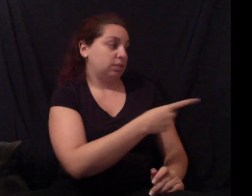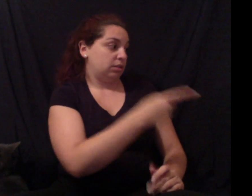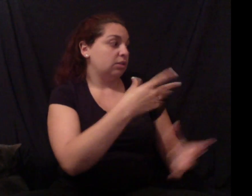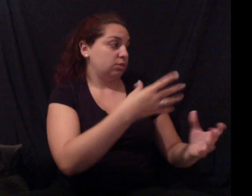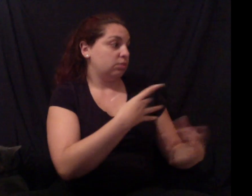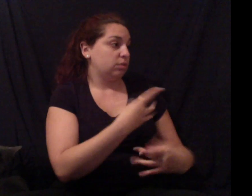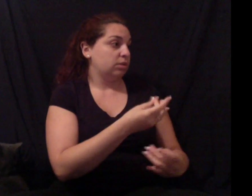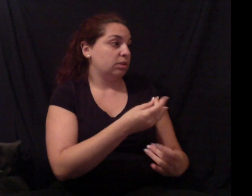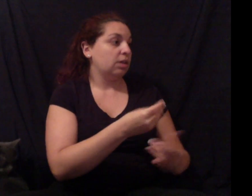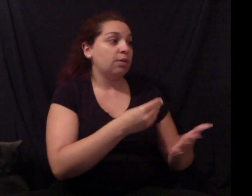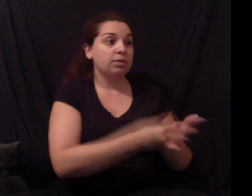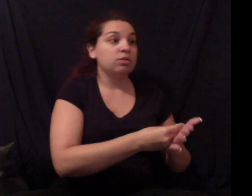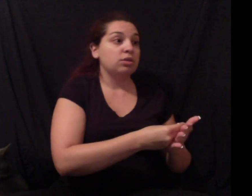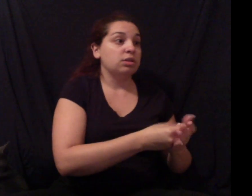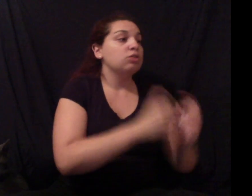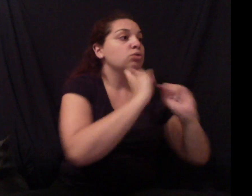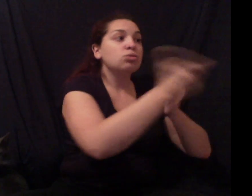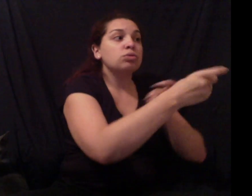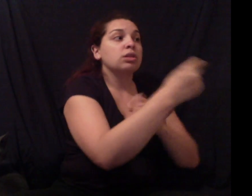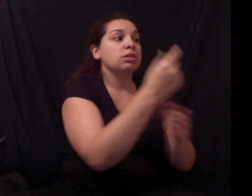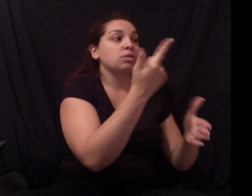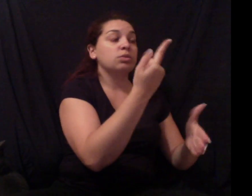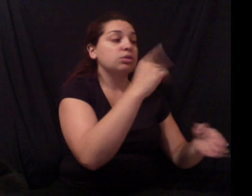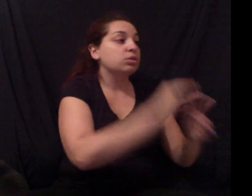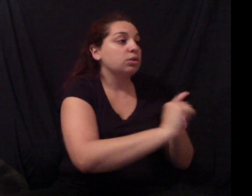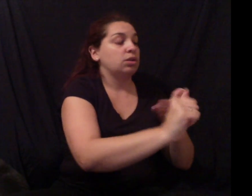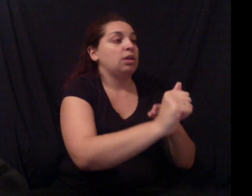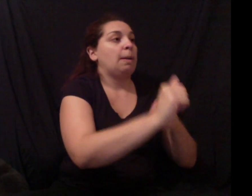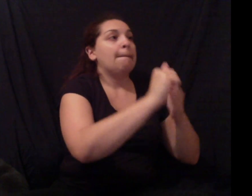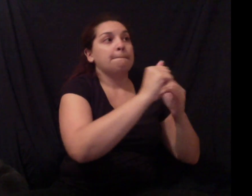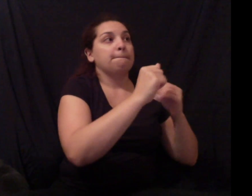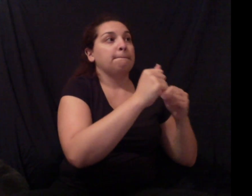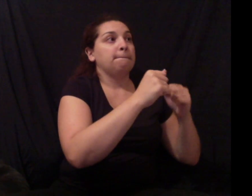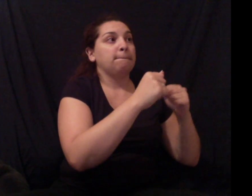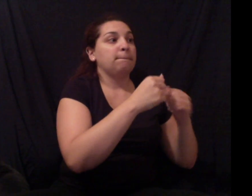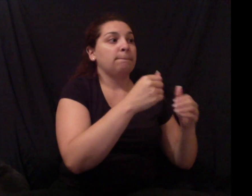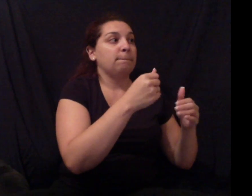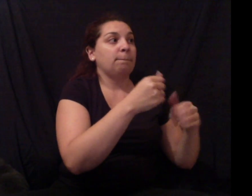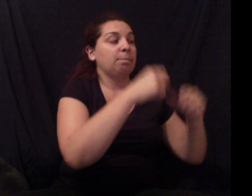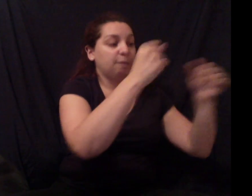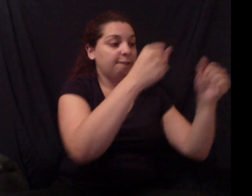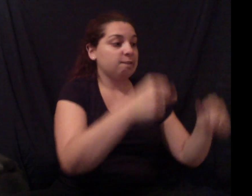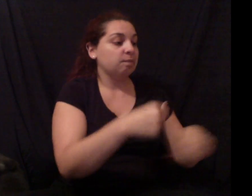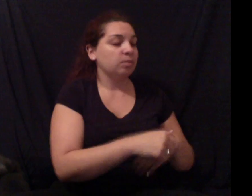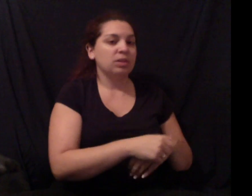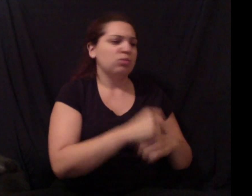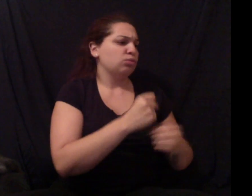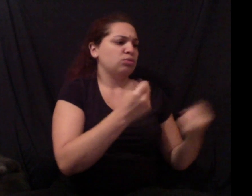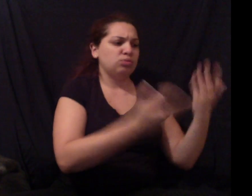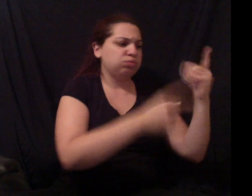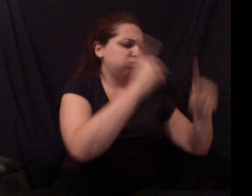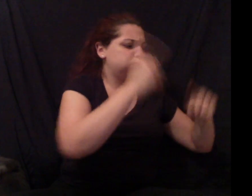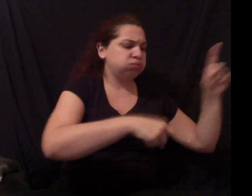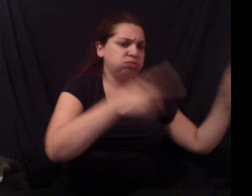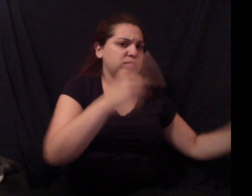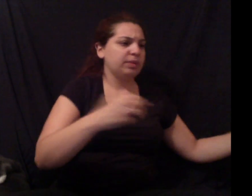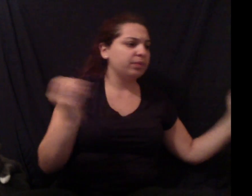were willing to like, donate $1 for every video that I put out, and it was just all these things coming together. It was